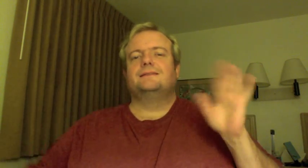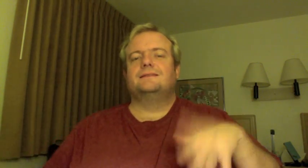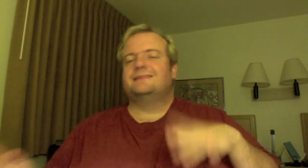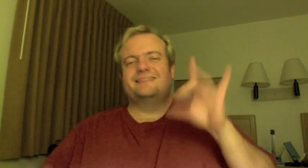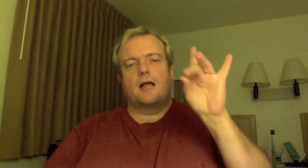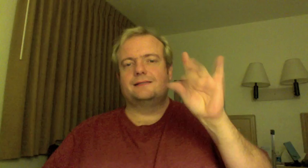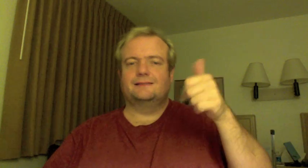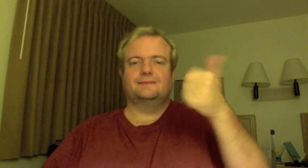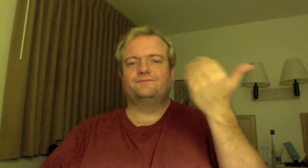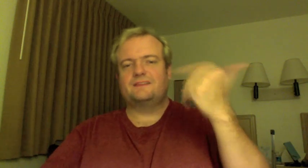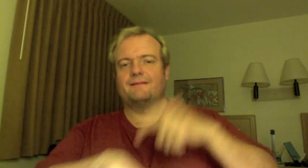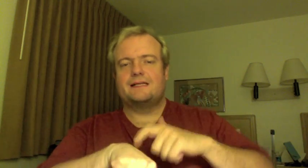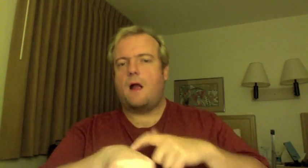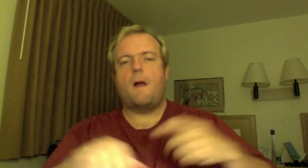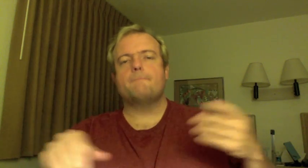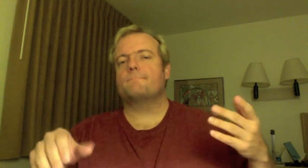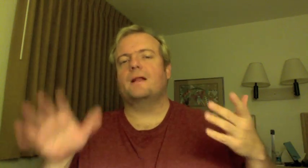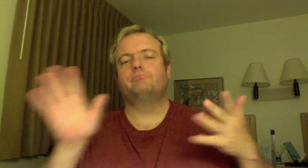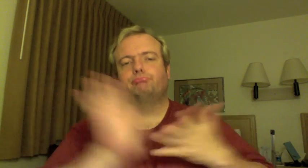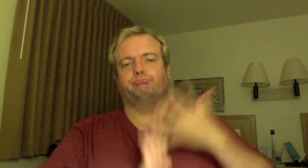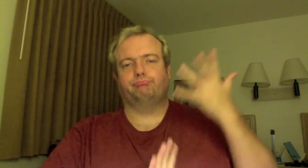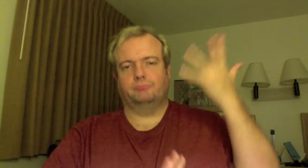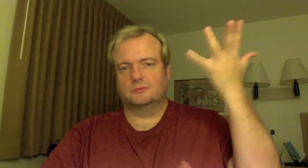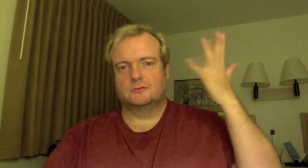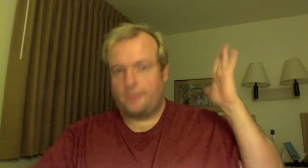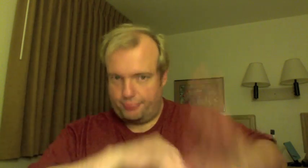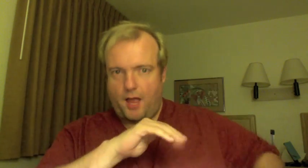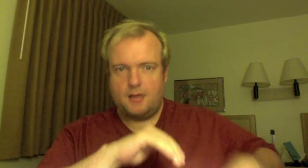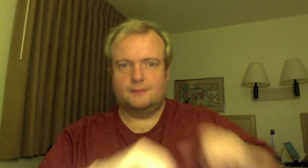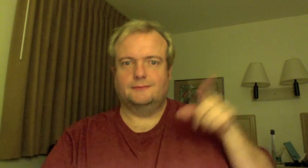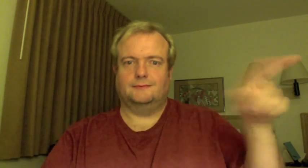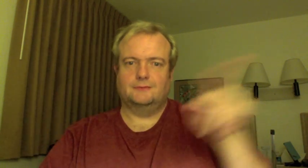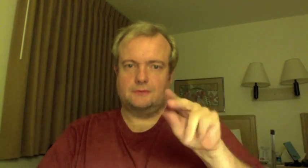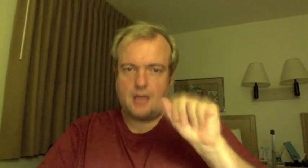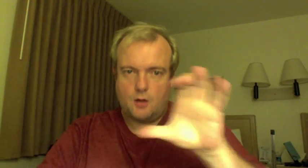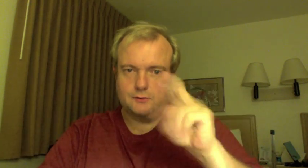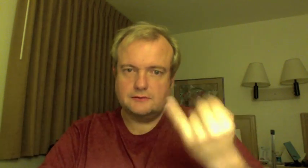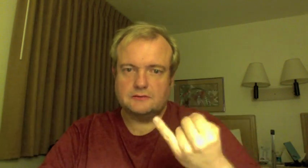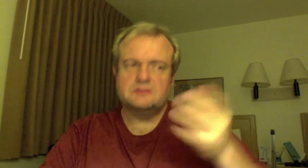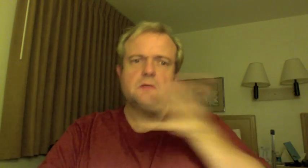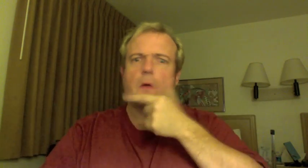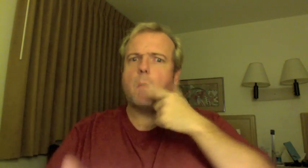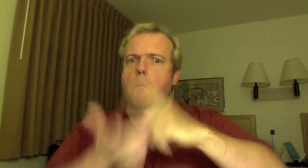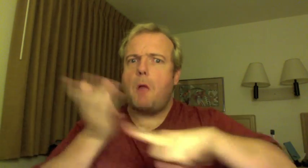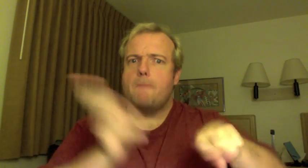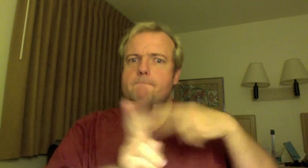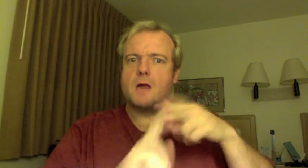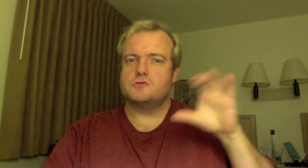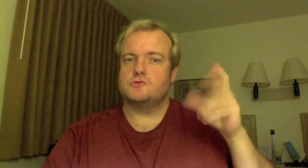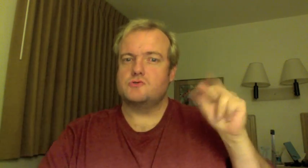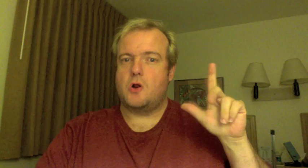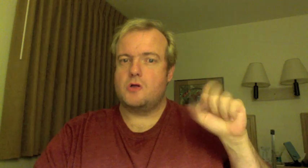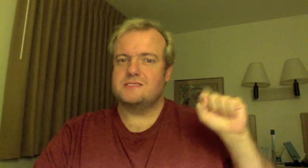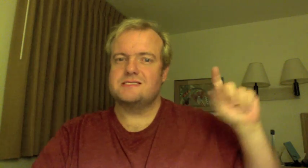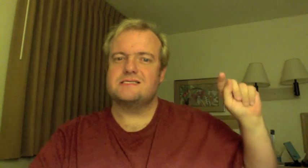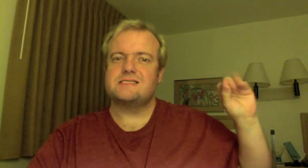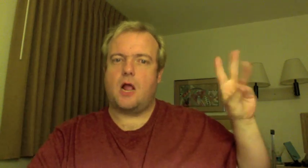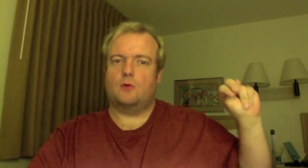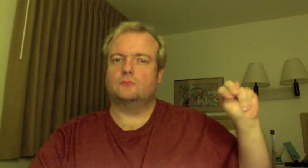brand new steel for the Bird's Nest, called Q460, never before used in China.